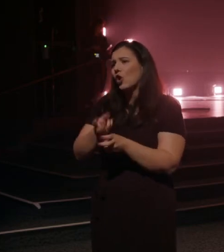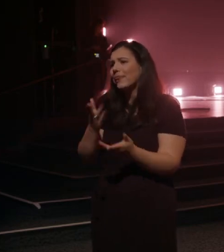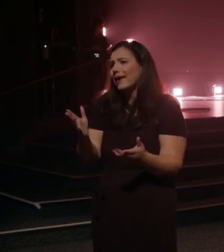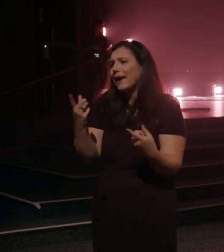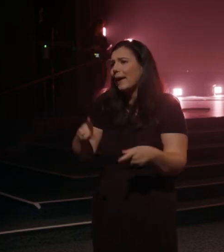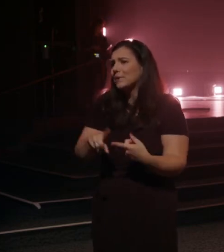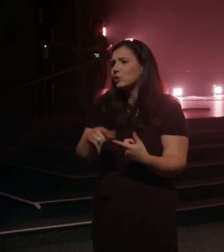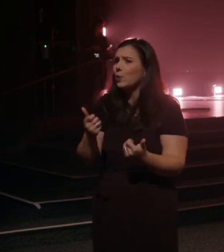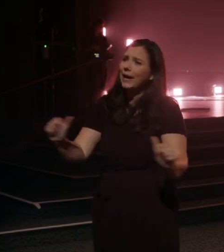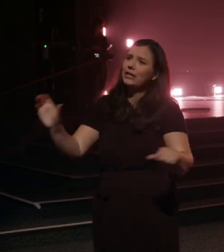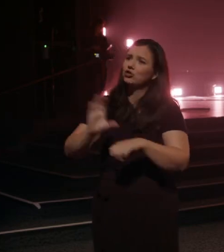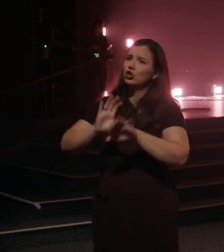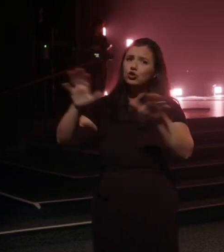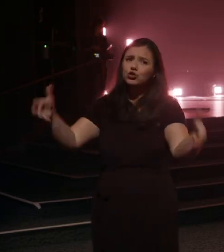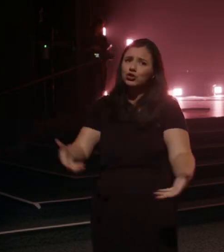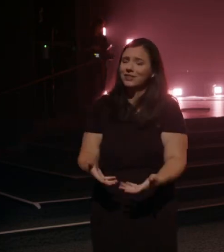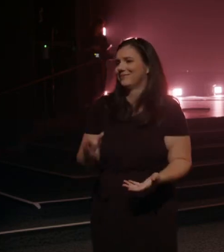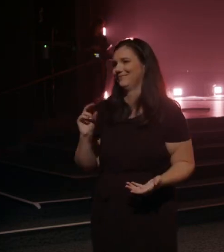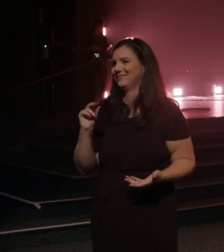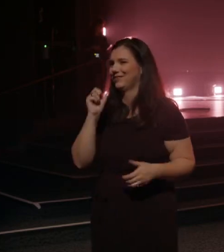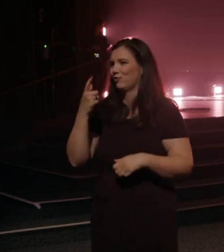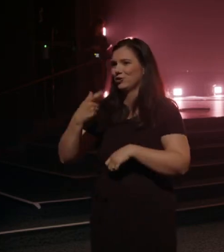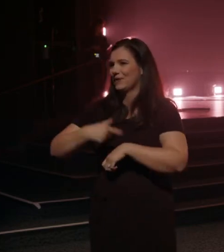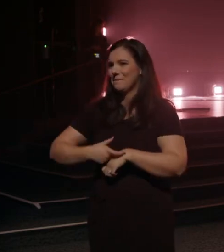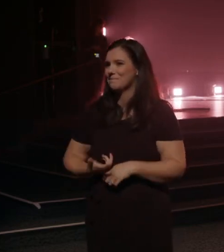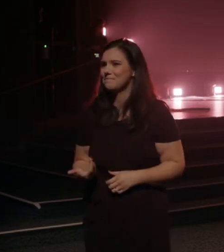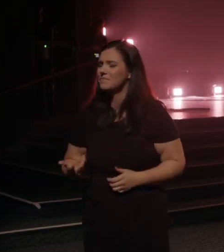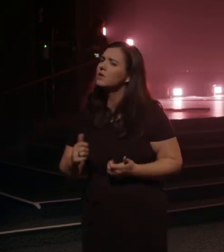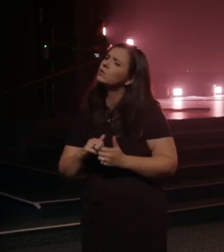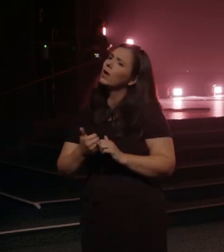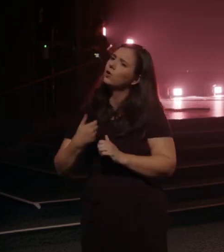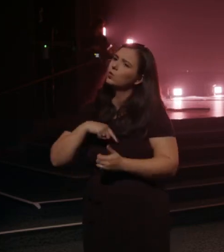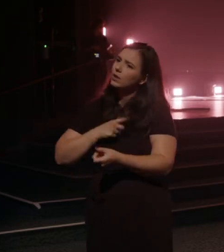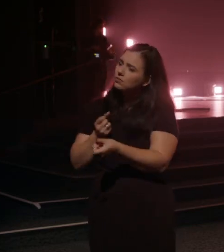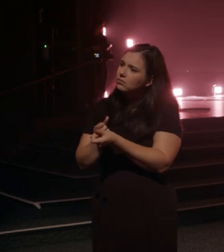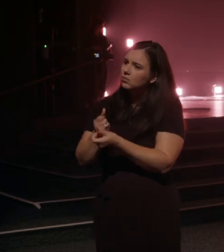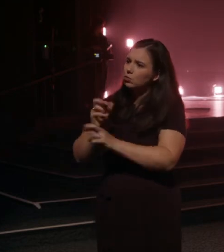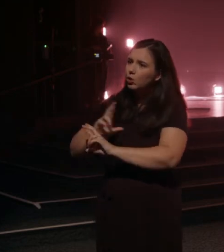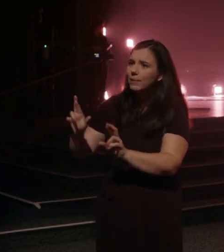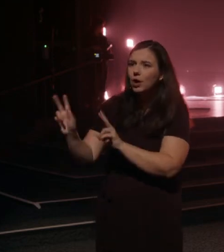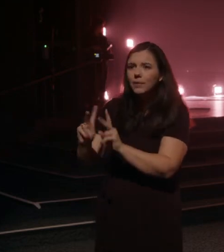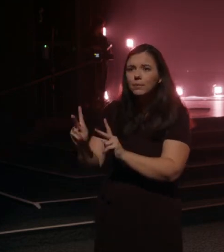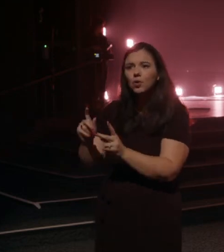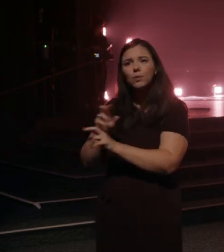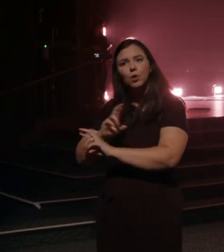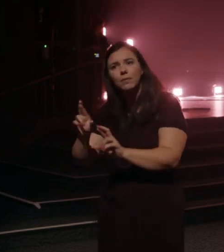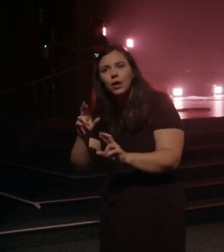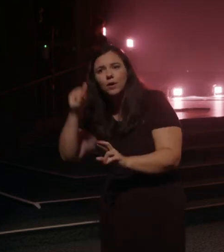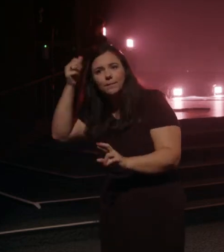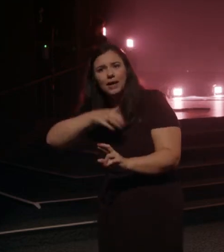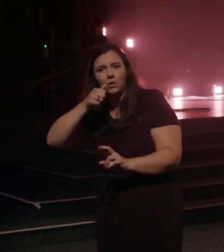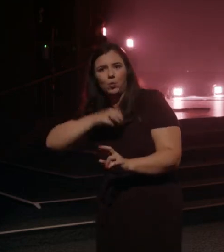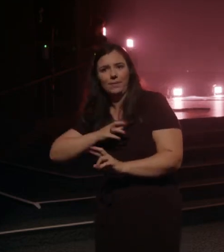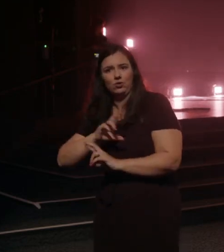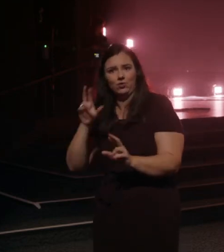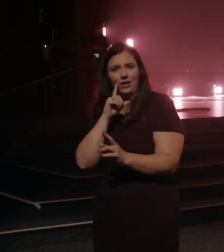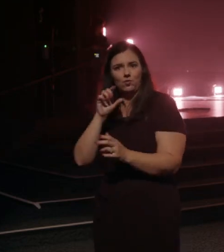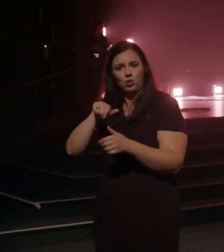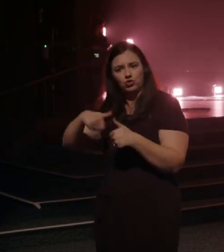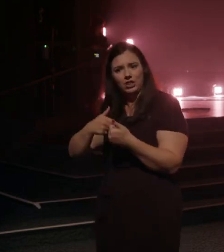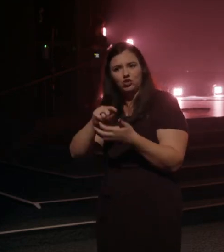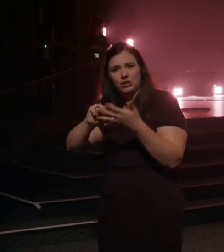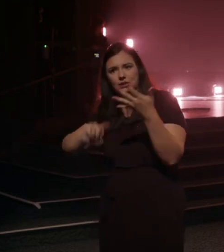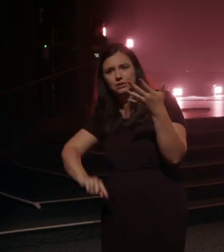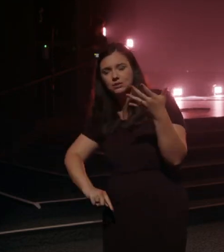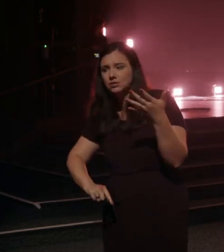has happened to a church. So how can we prepare people? How can we prepare men and women for that?